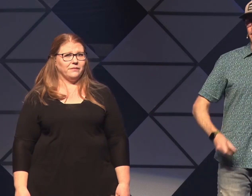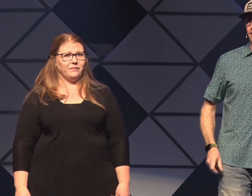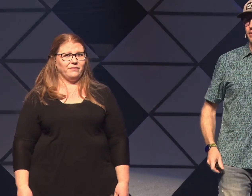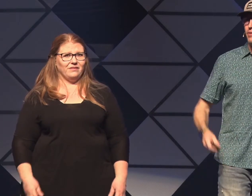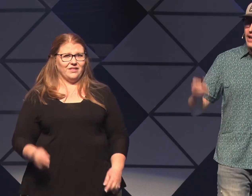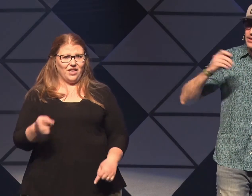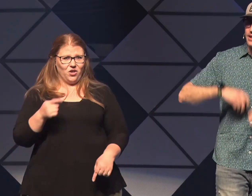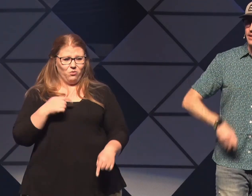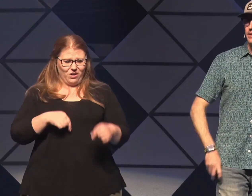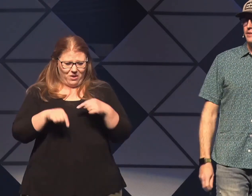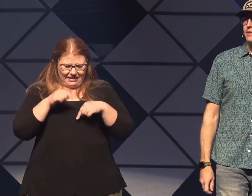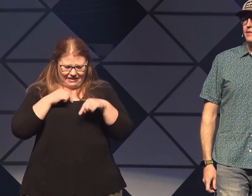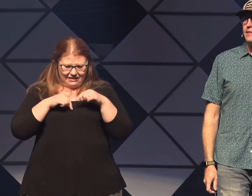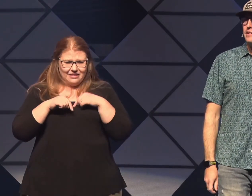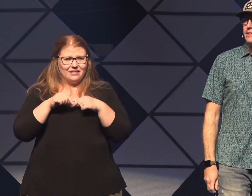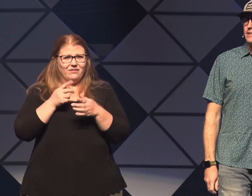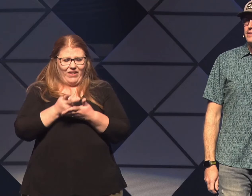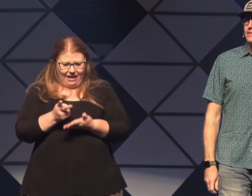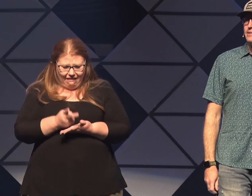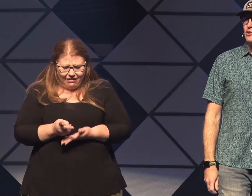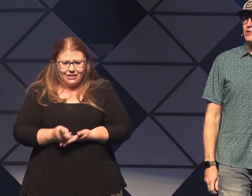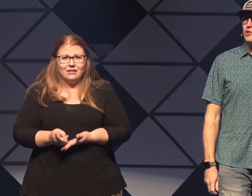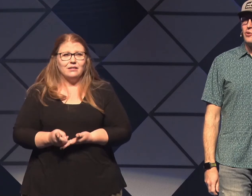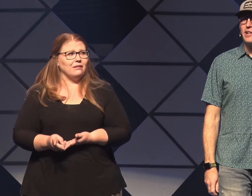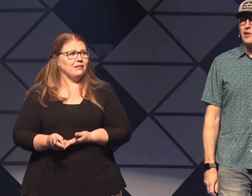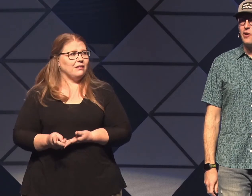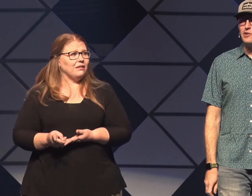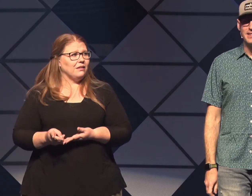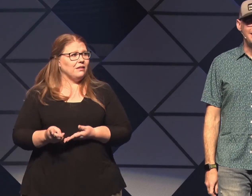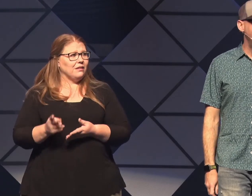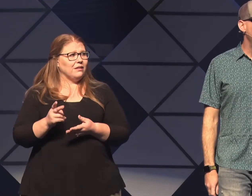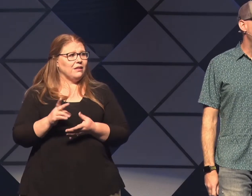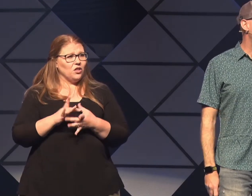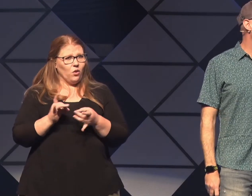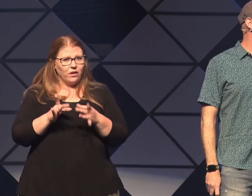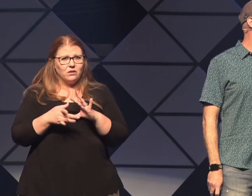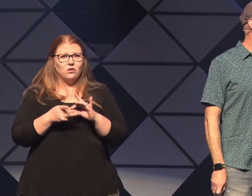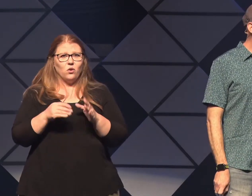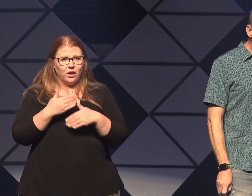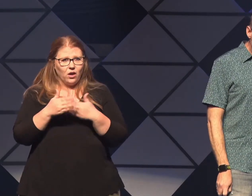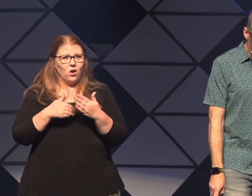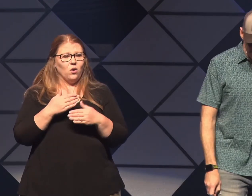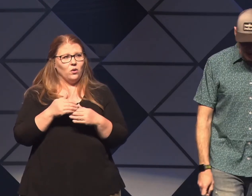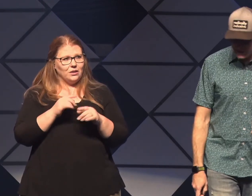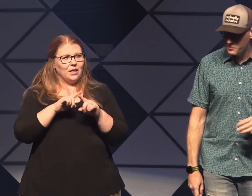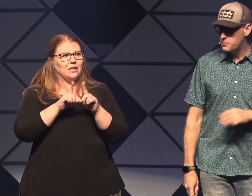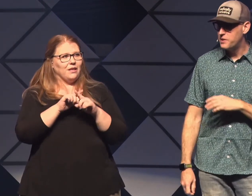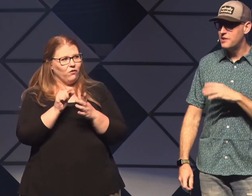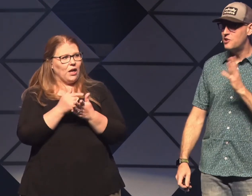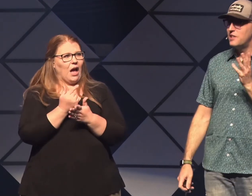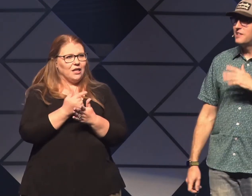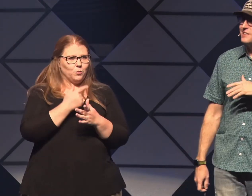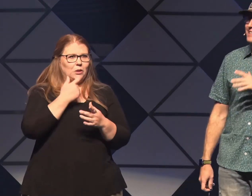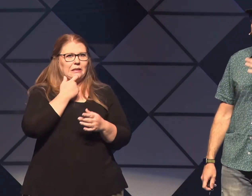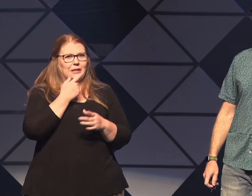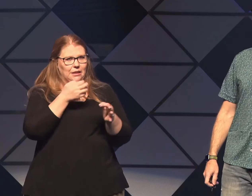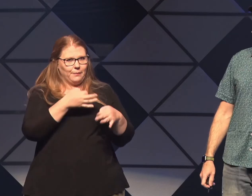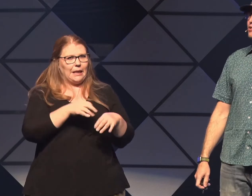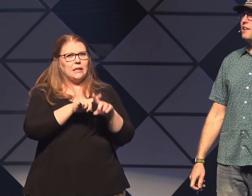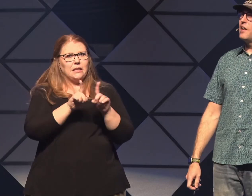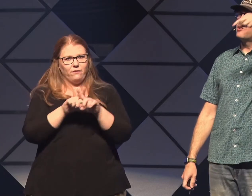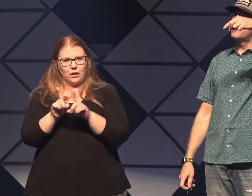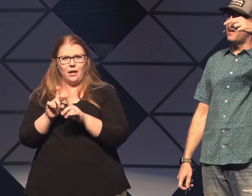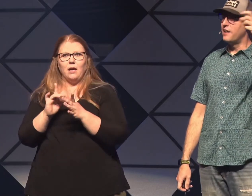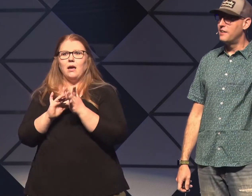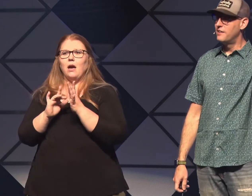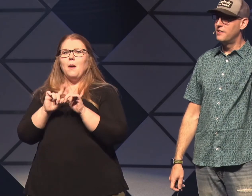Regressing, failing. And so the story goes, and it's told differently in different gospels, but this Jesus says, hey, try